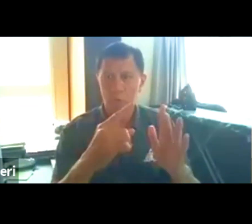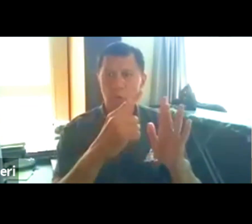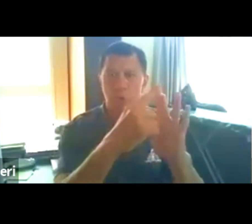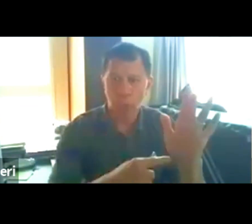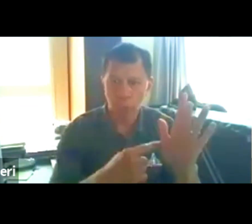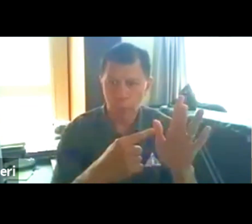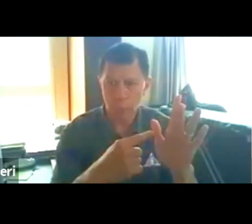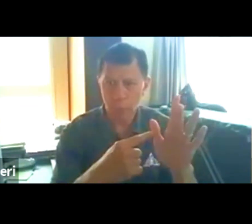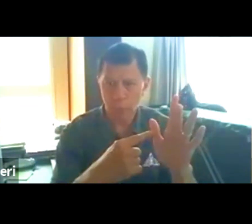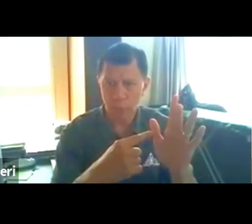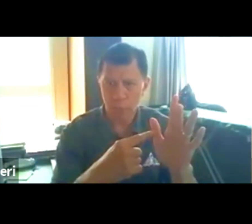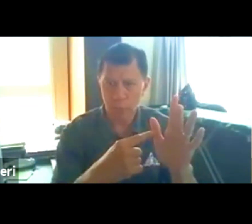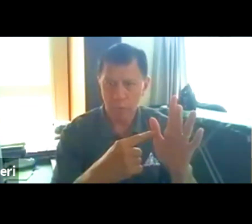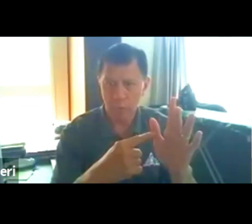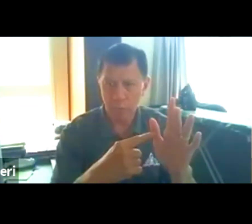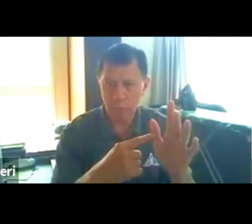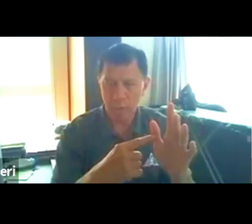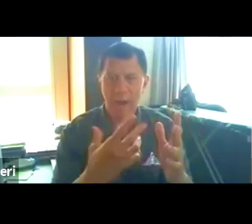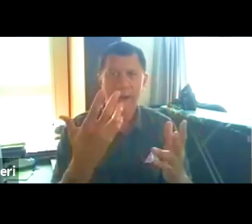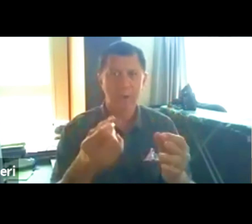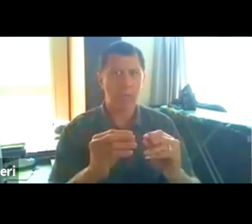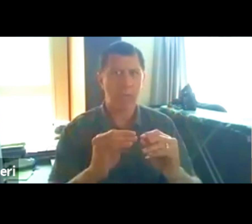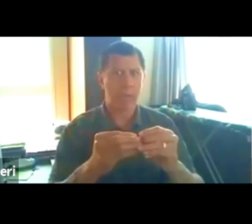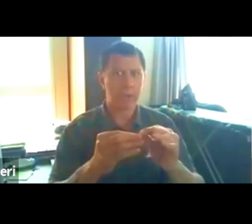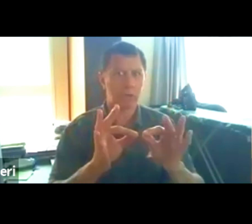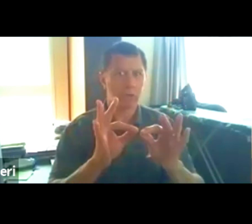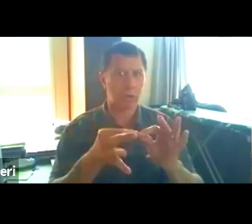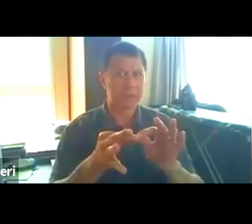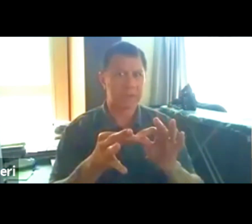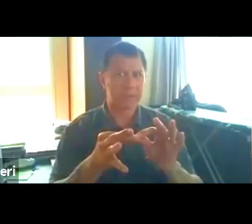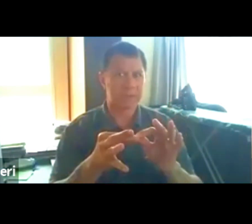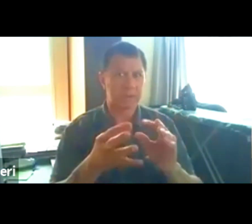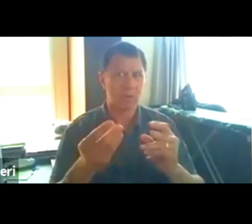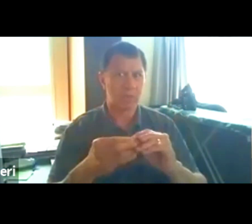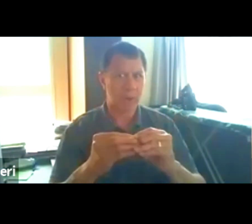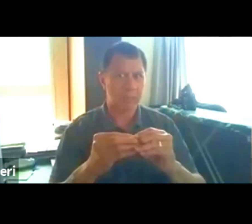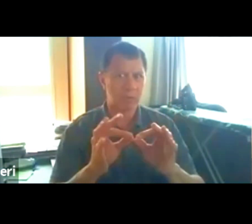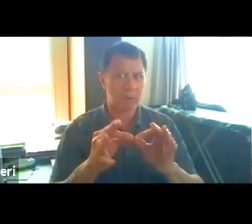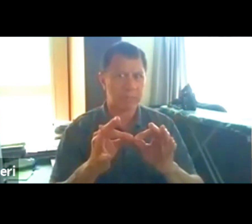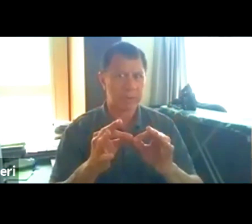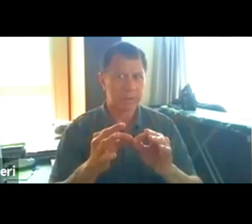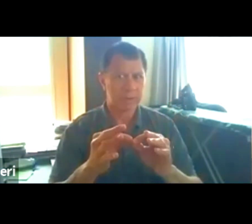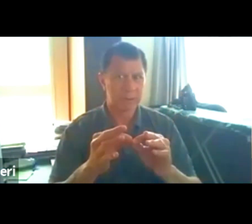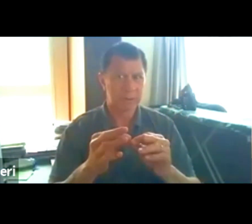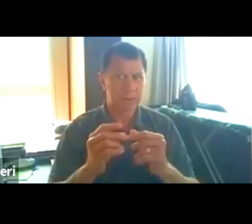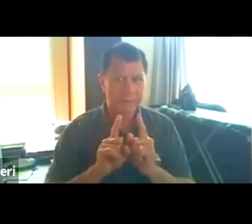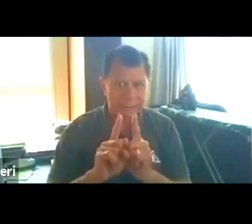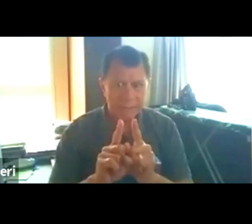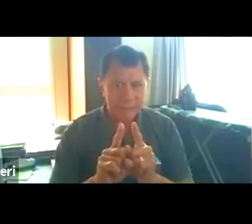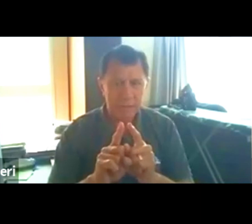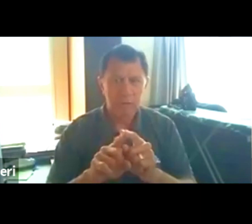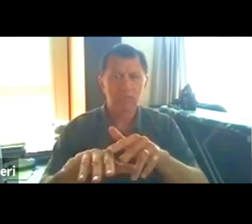advance, and that was from May and then June. But the problem was I did have a bit of a problem with